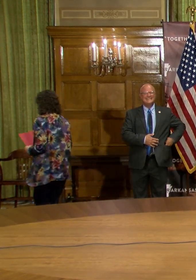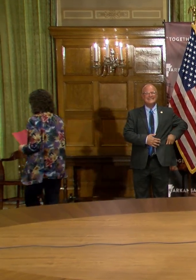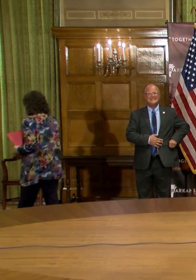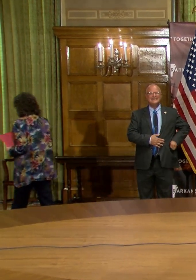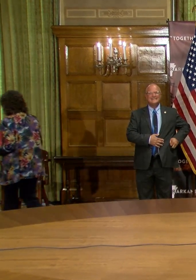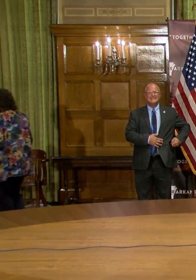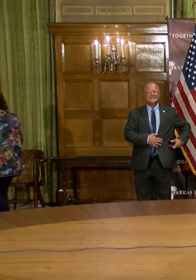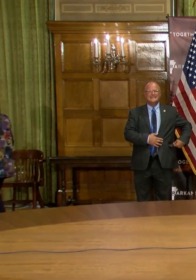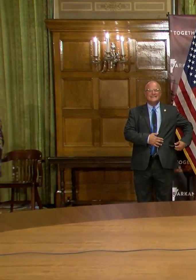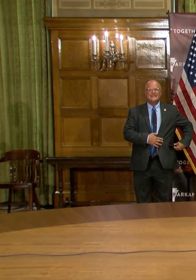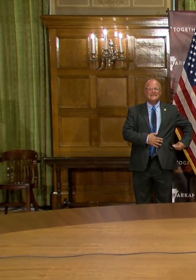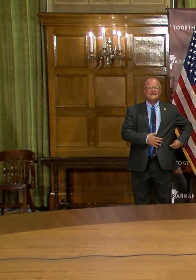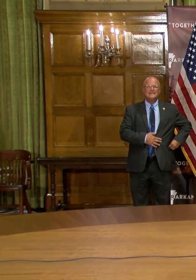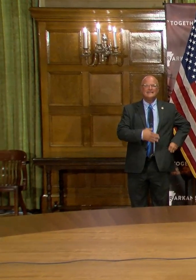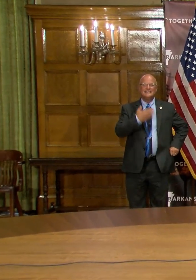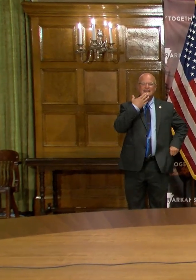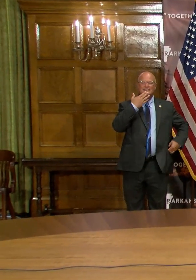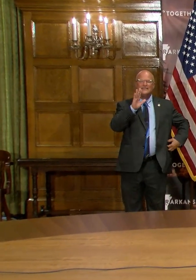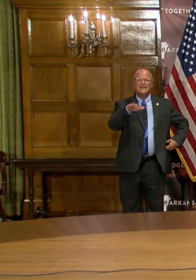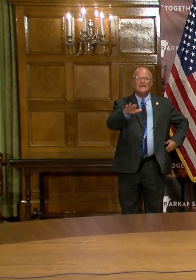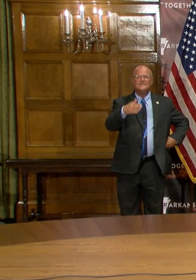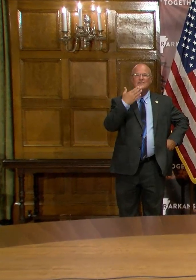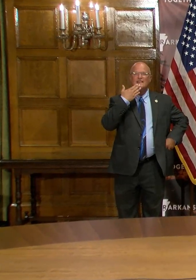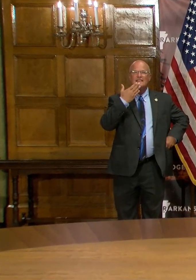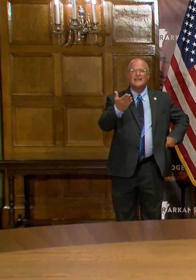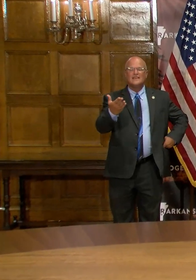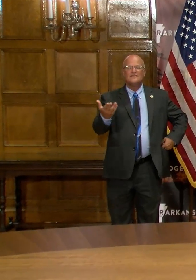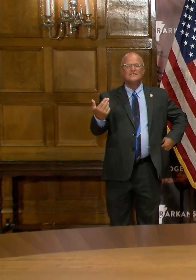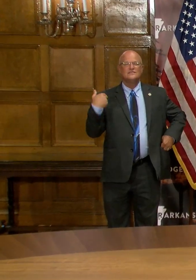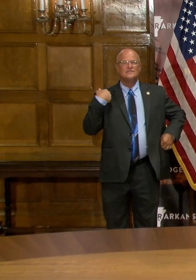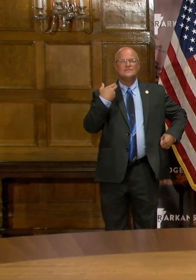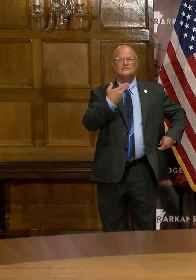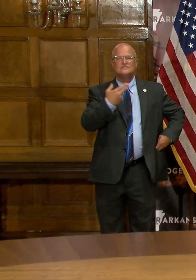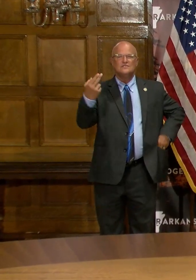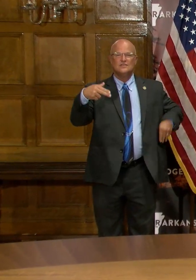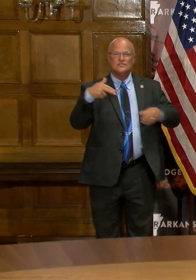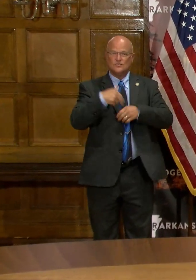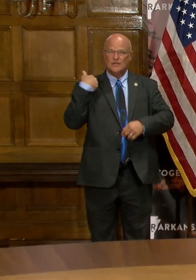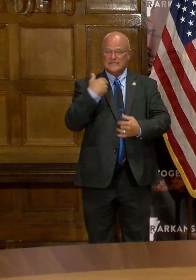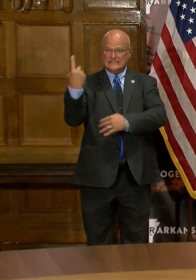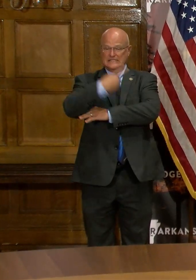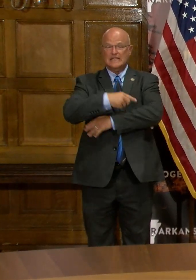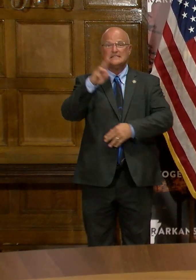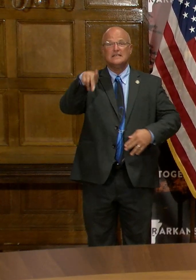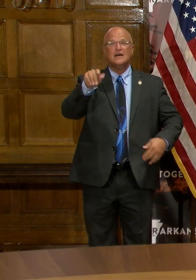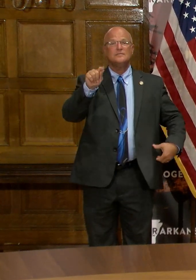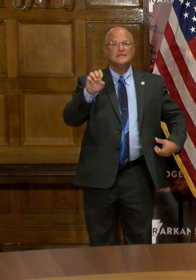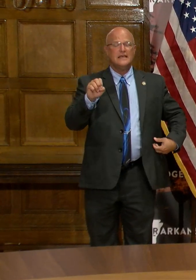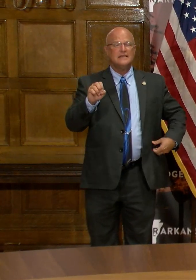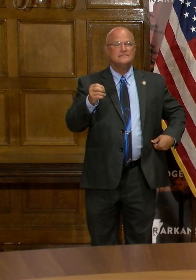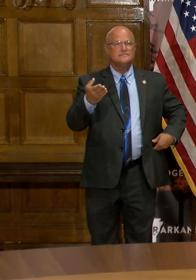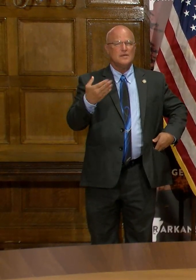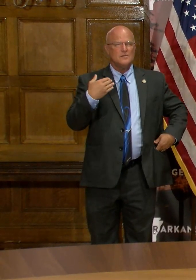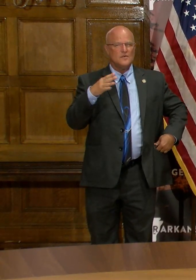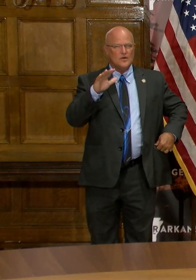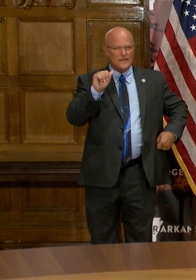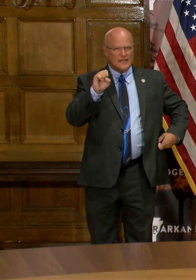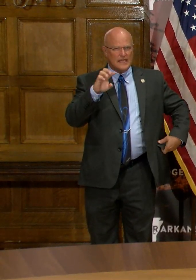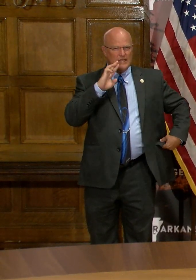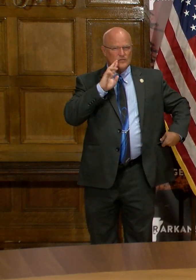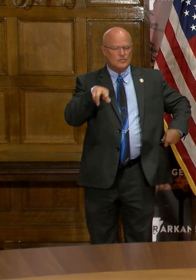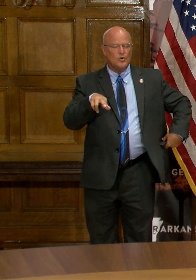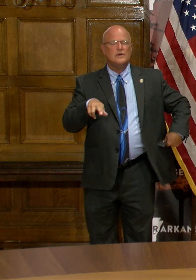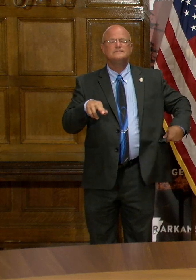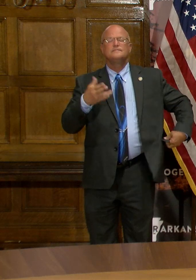Good afternoon. Thank you for joining me for today's update. Before we get to the case report for the